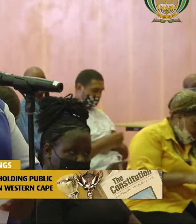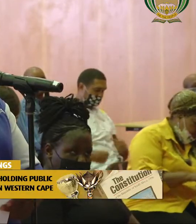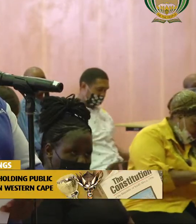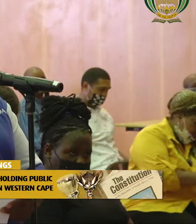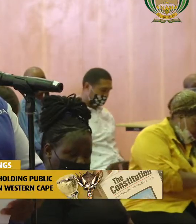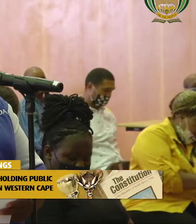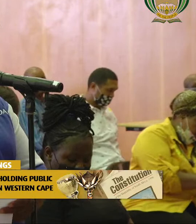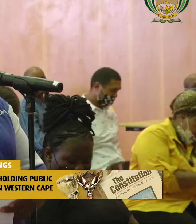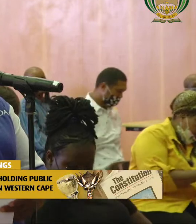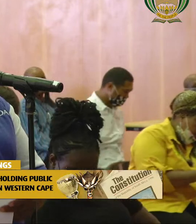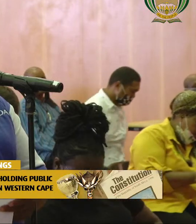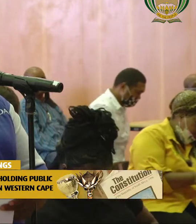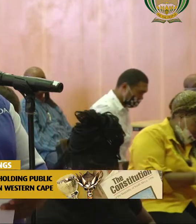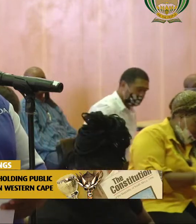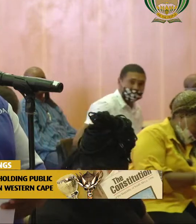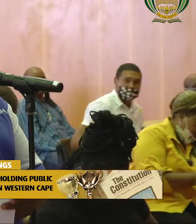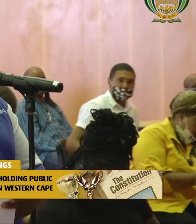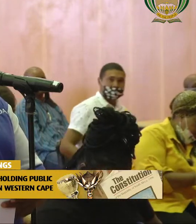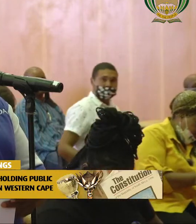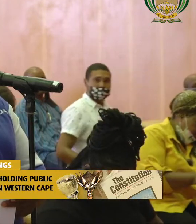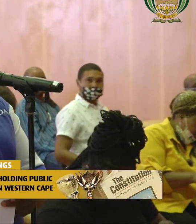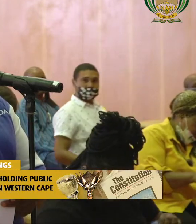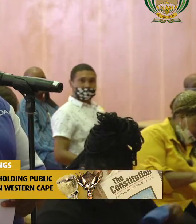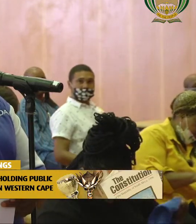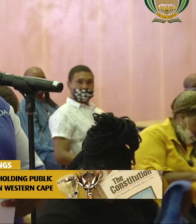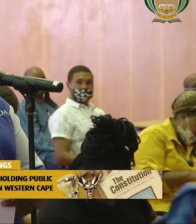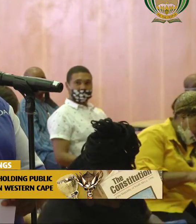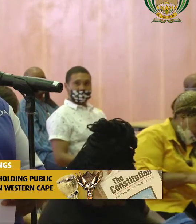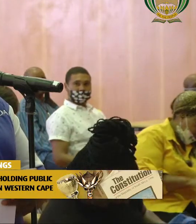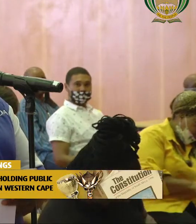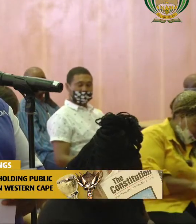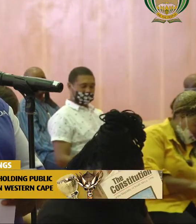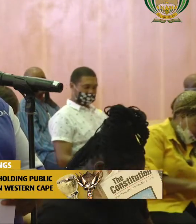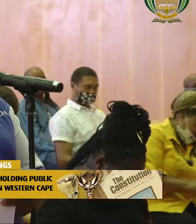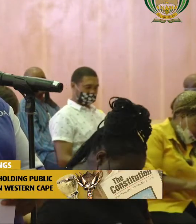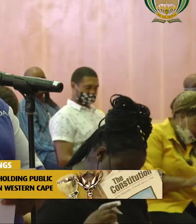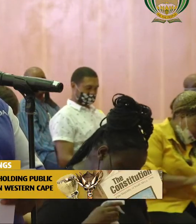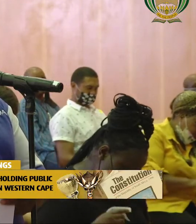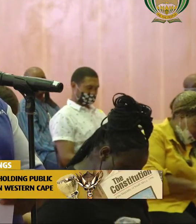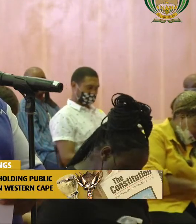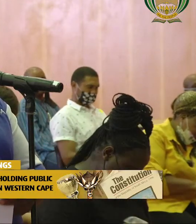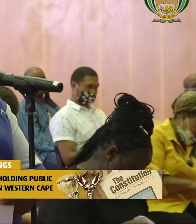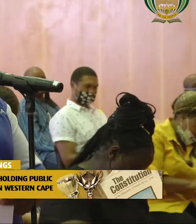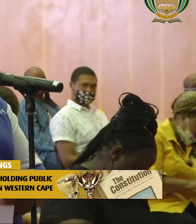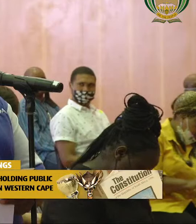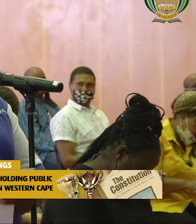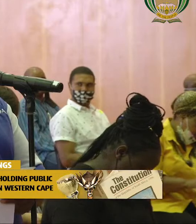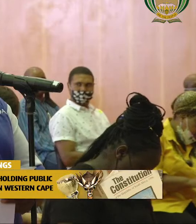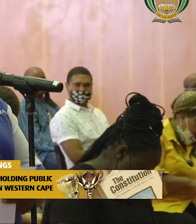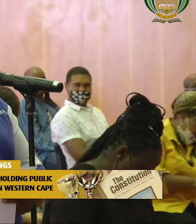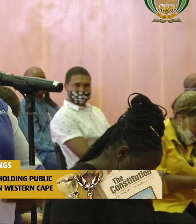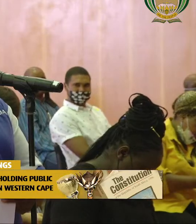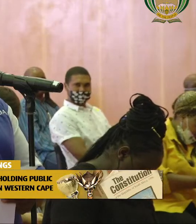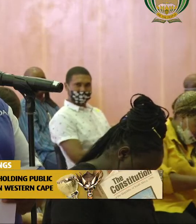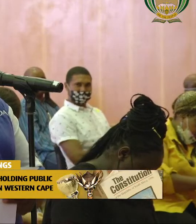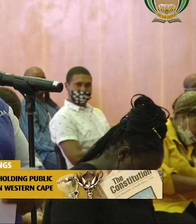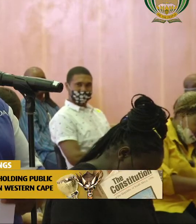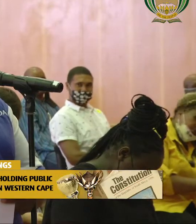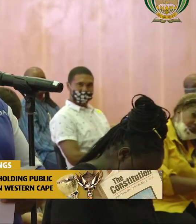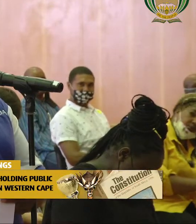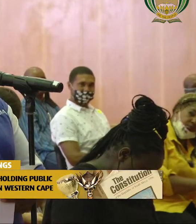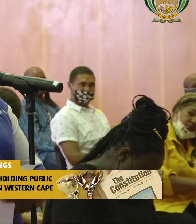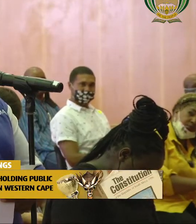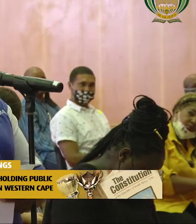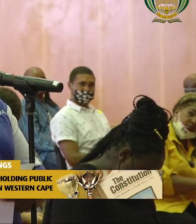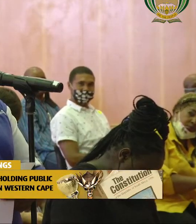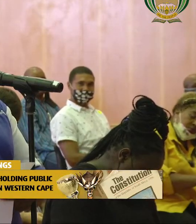Our stand is clear. The DA supports the bill in its current form, that independent candidates should